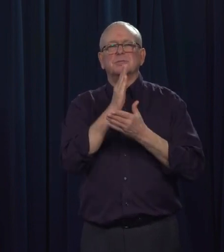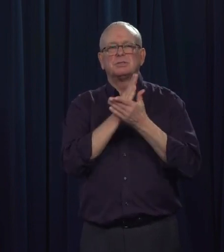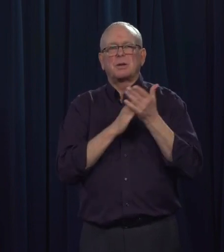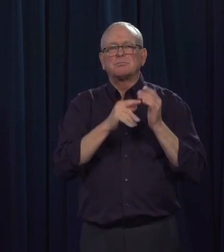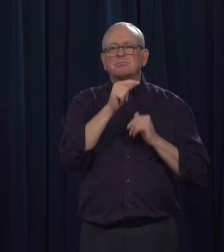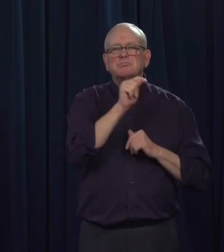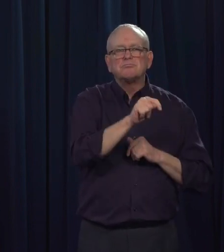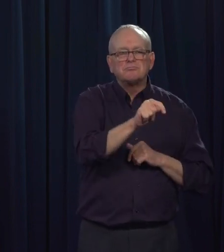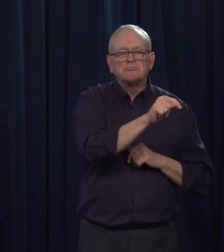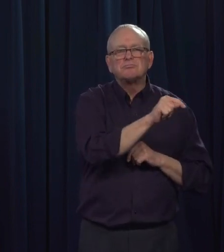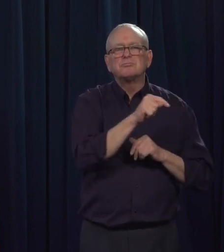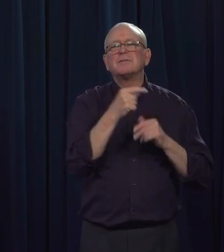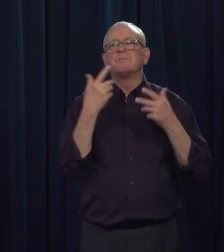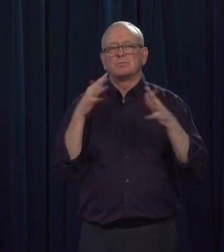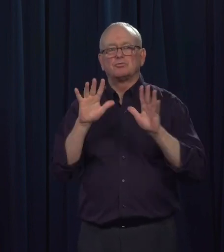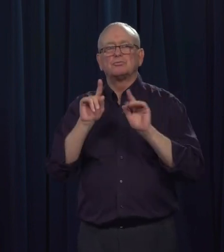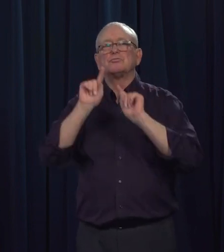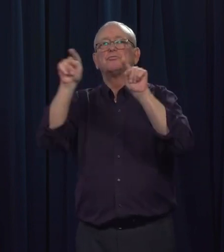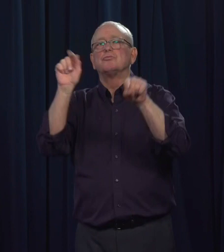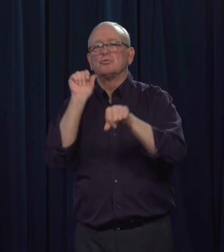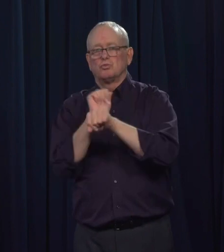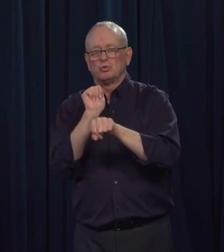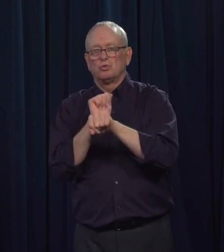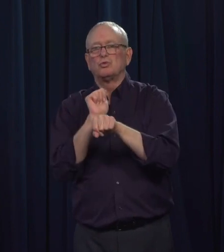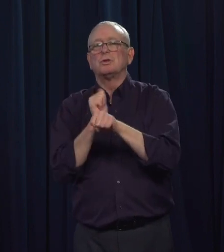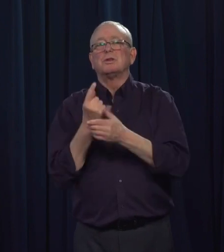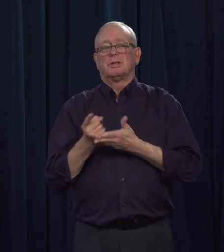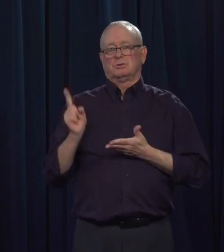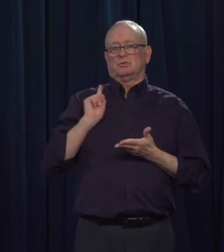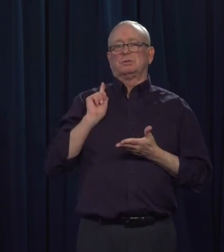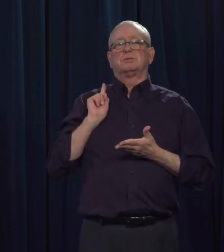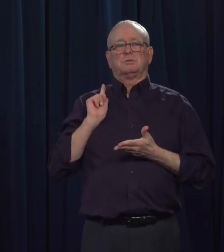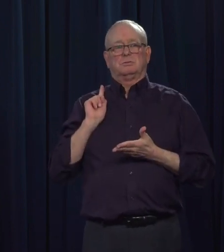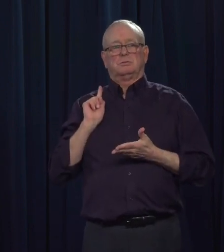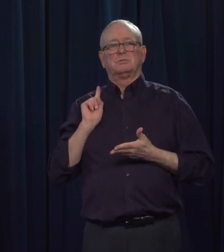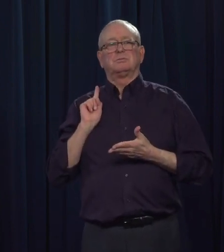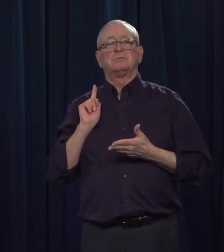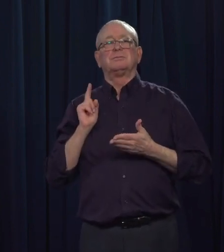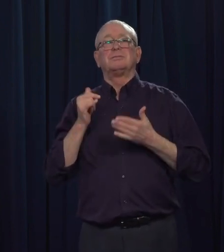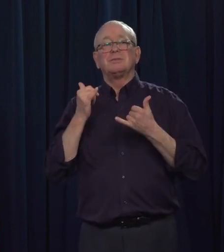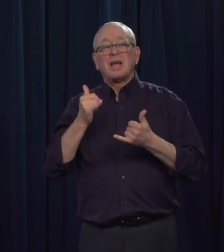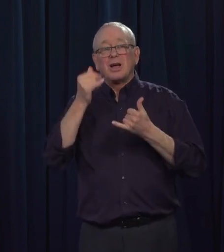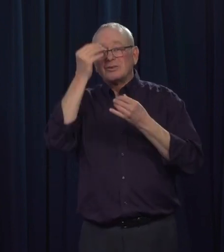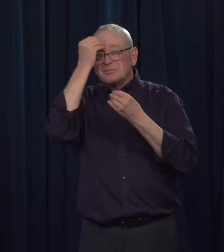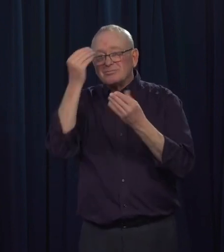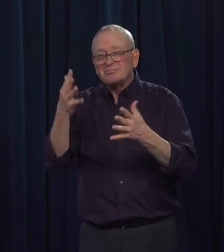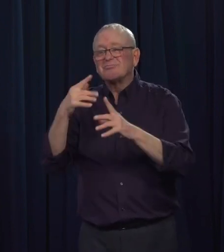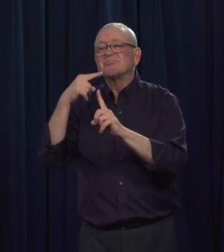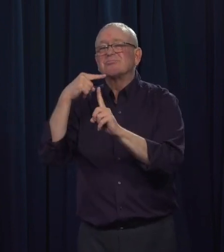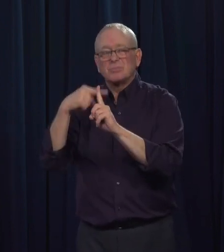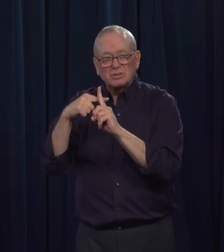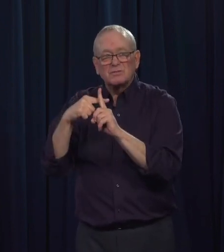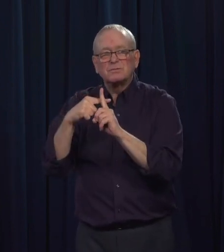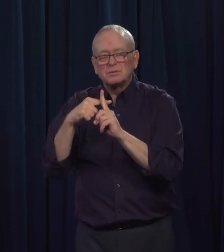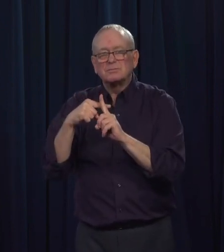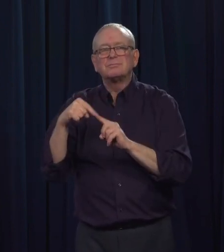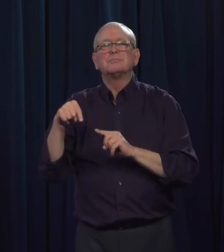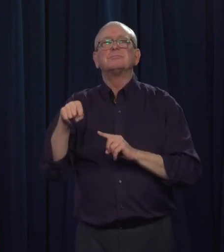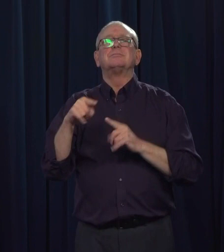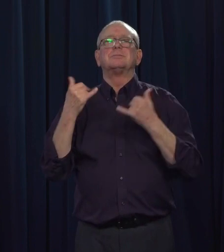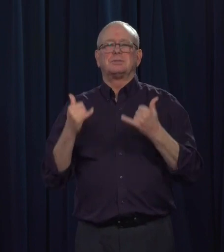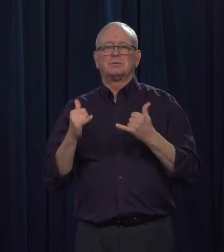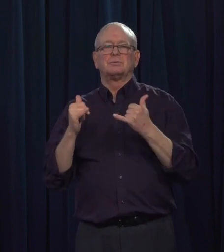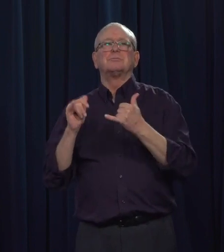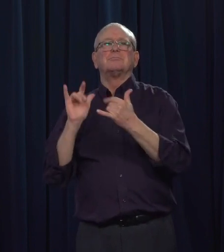event, and all contacts are being notified as per usual local public health follow-up. Some of these contacts have